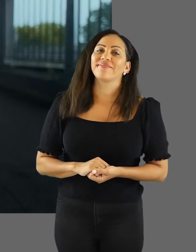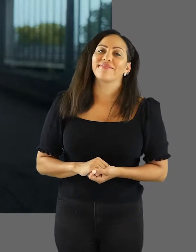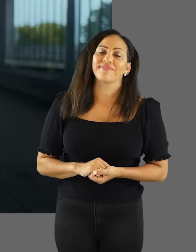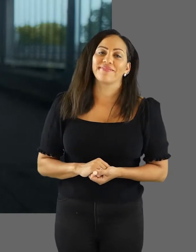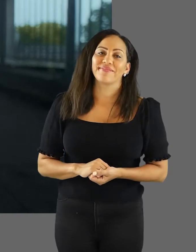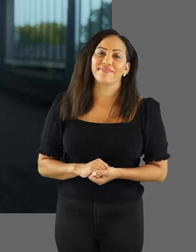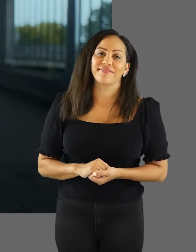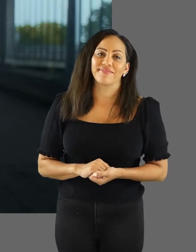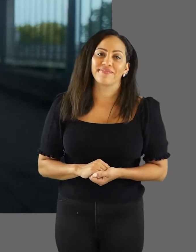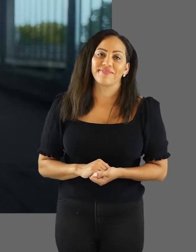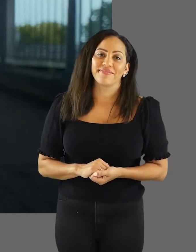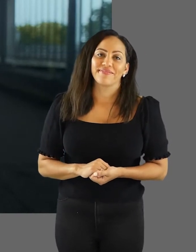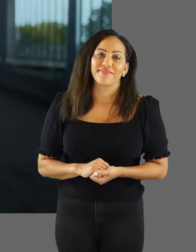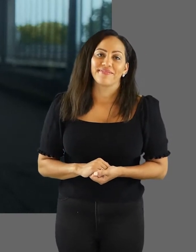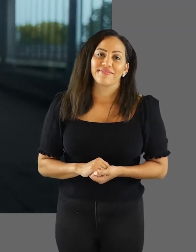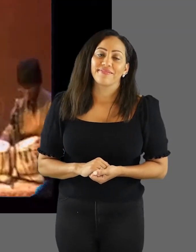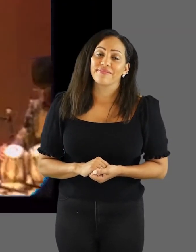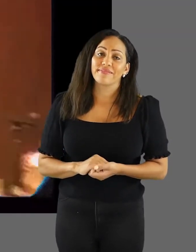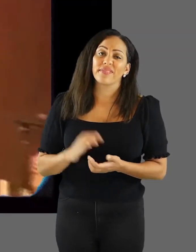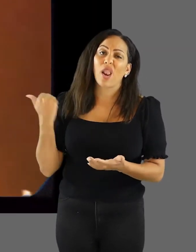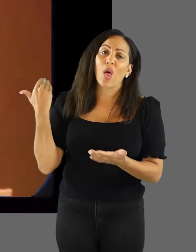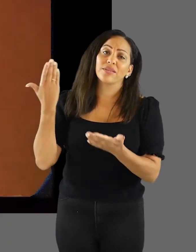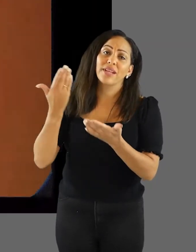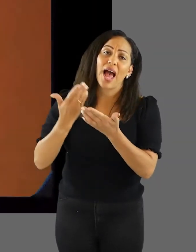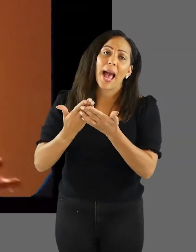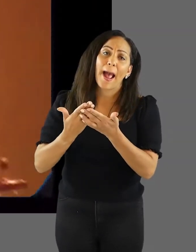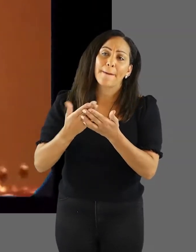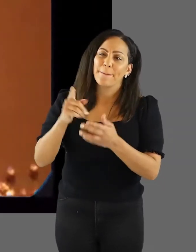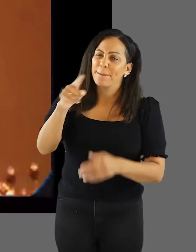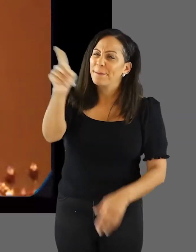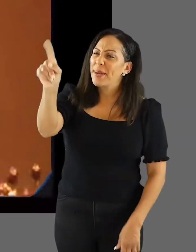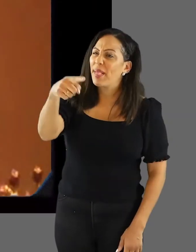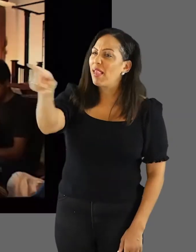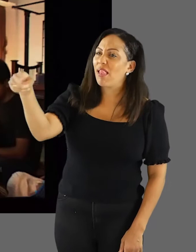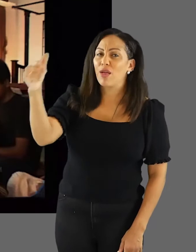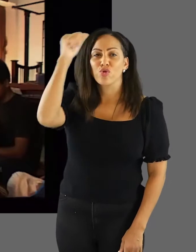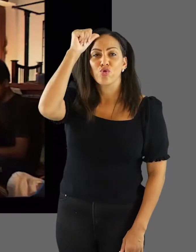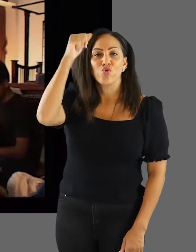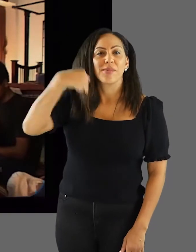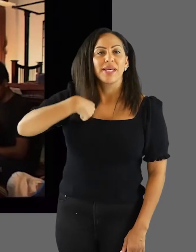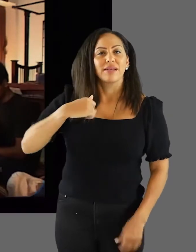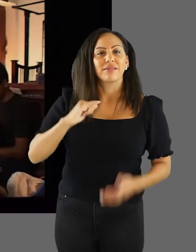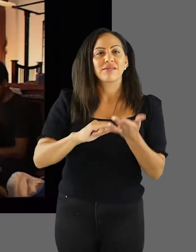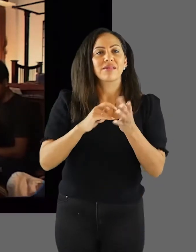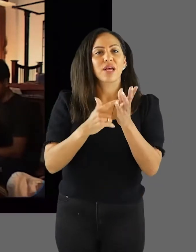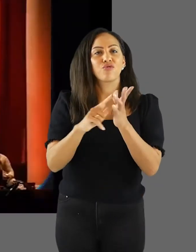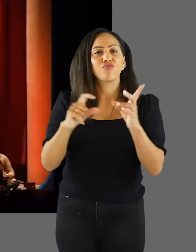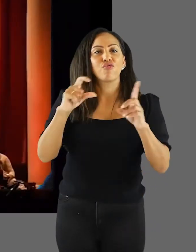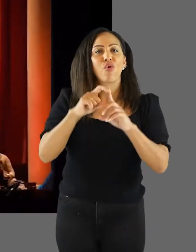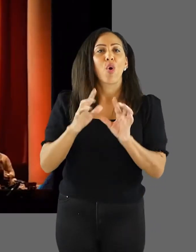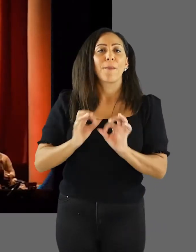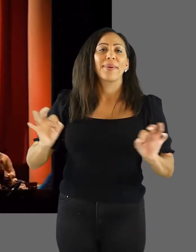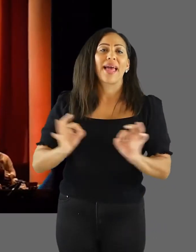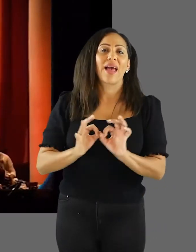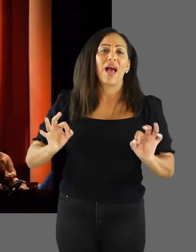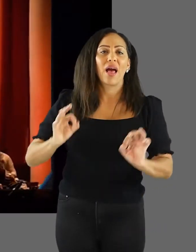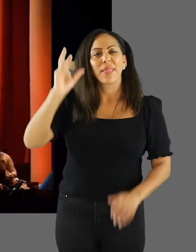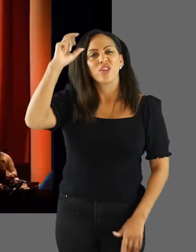that that's what I wanted to do with my life, and that's what I wanted to share with the world.